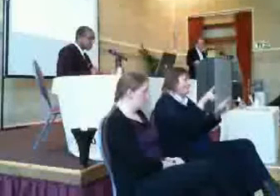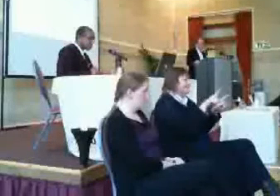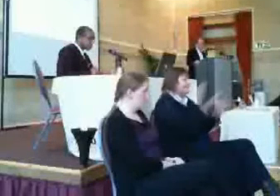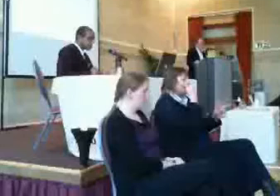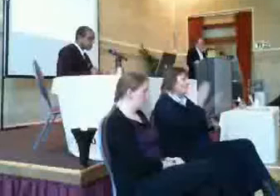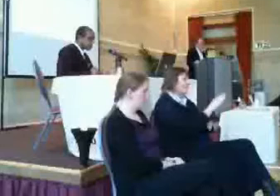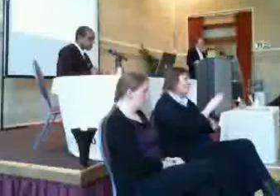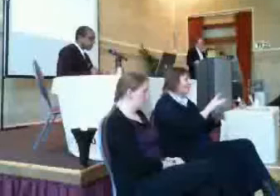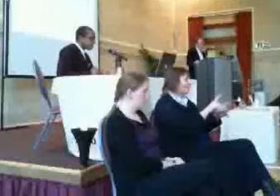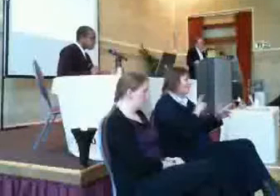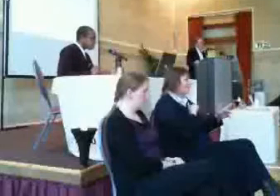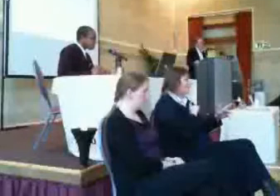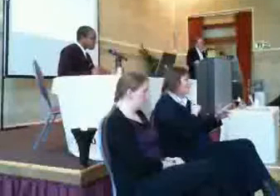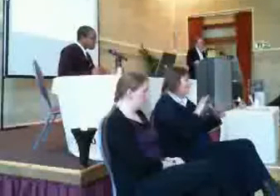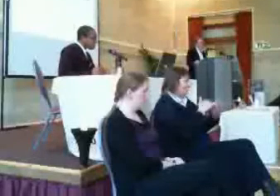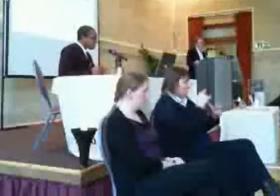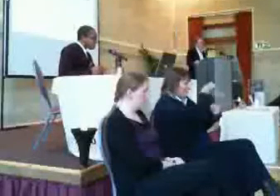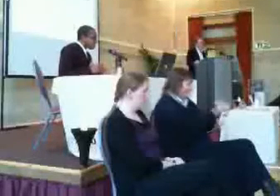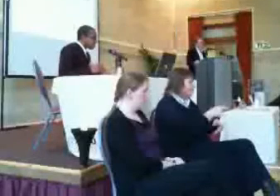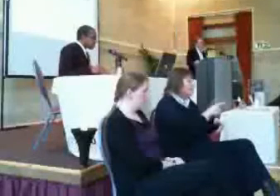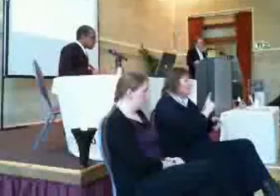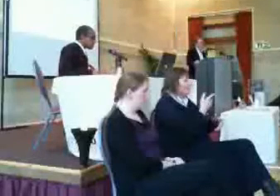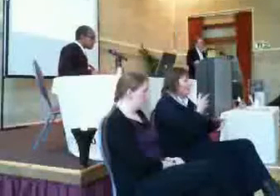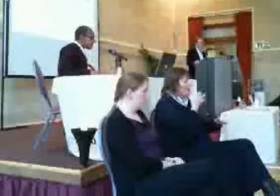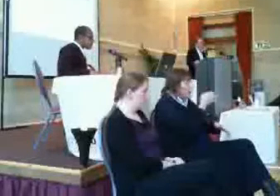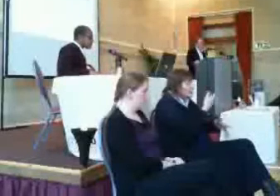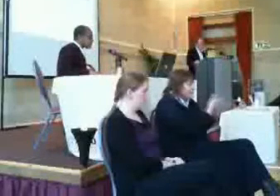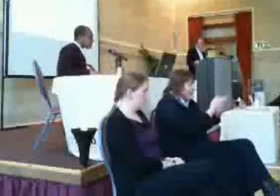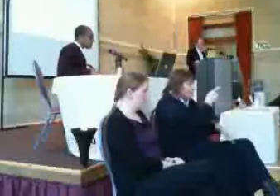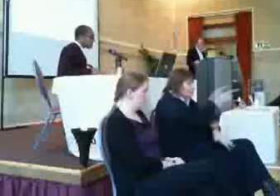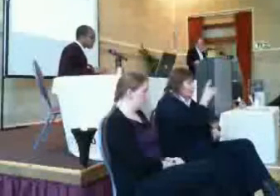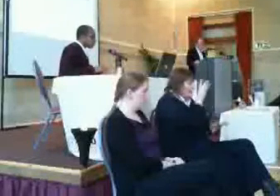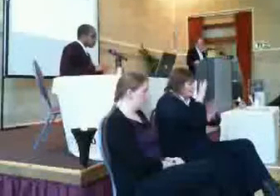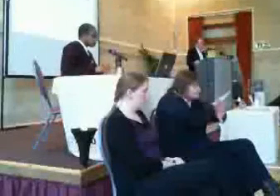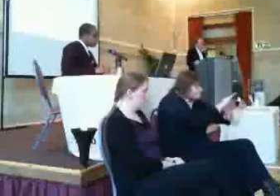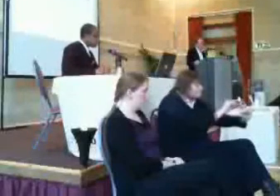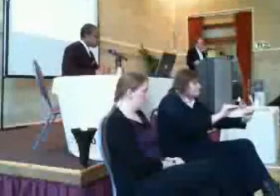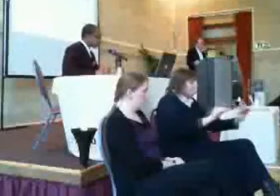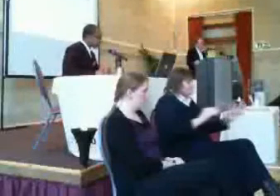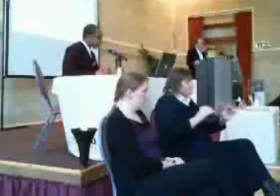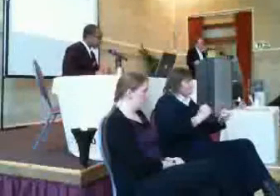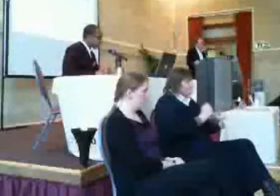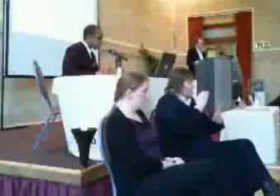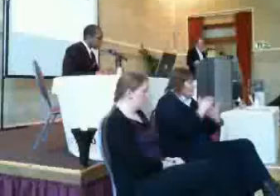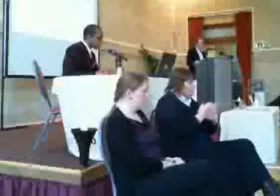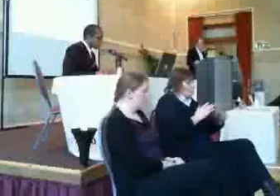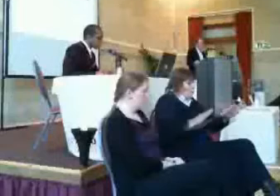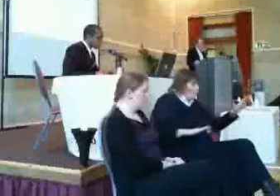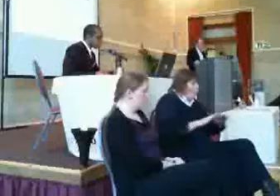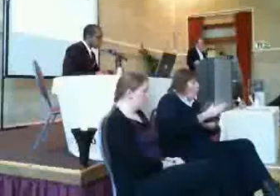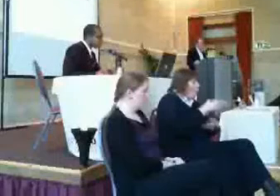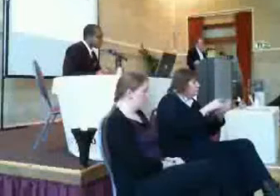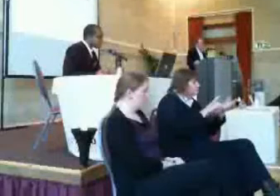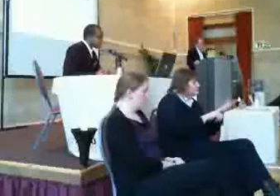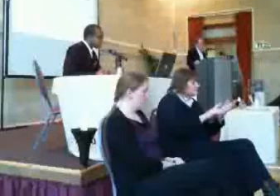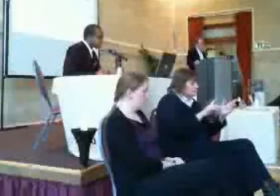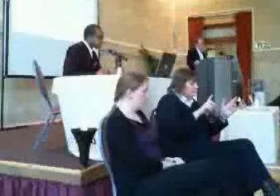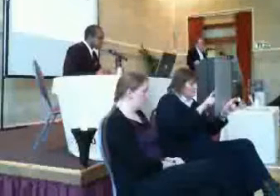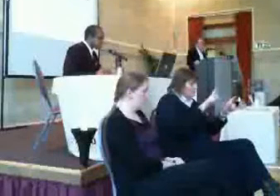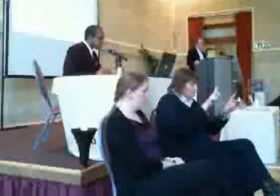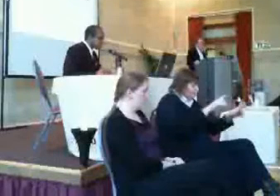I'm asking all of you to get this message out to the whole of Bristol, that Bristol is a